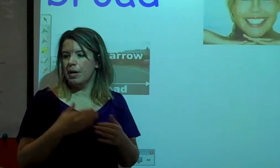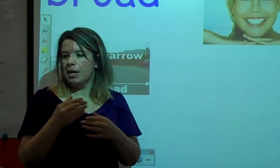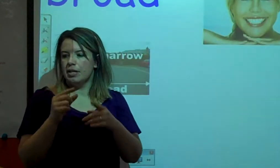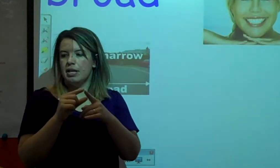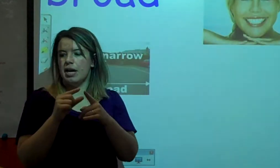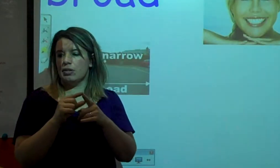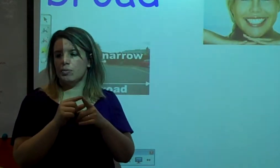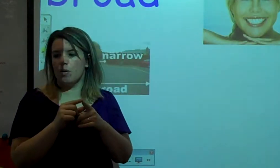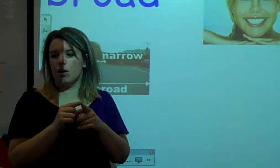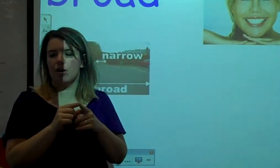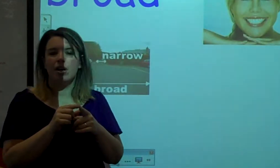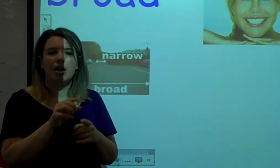The next word,